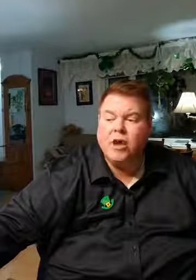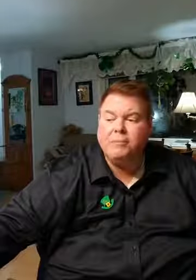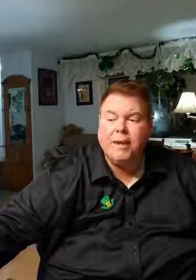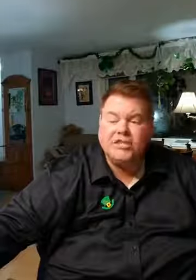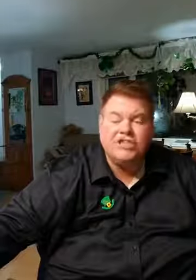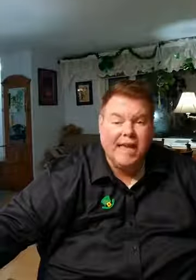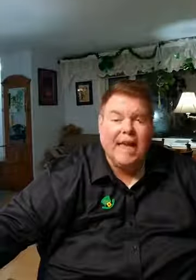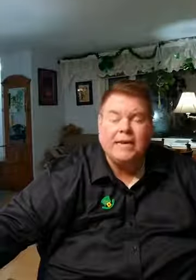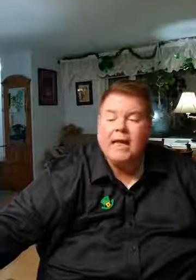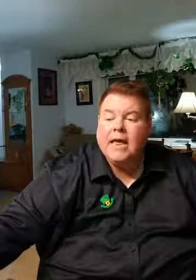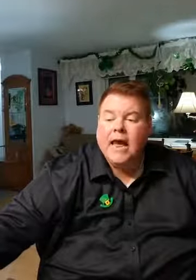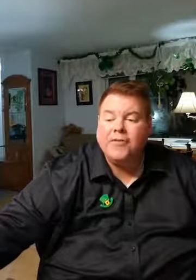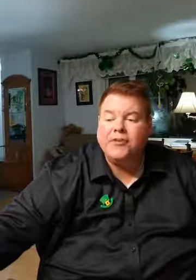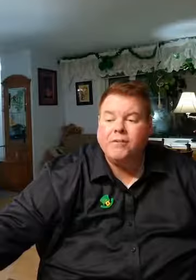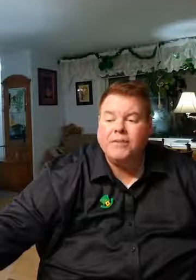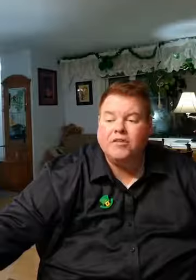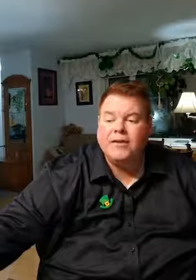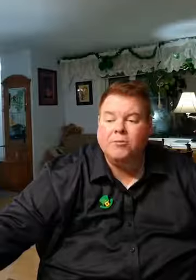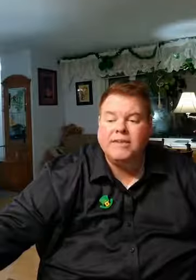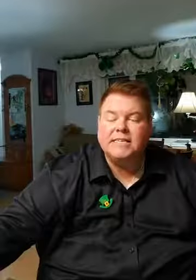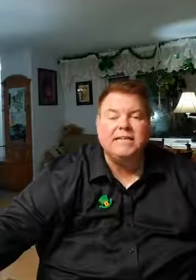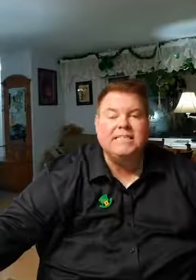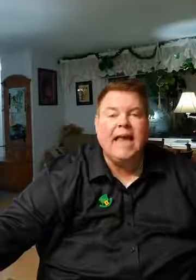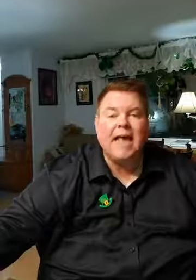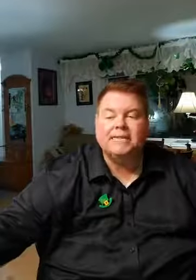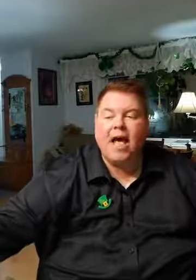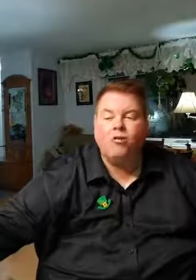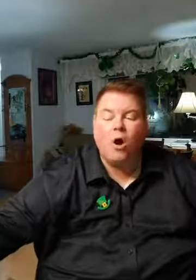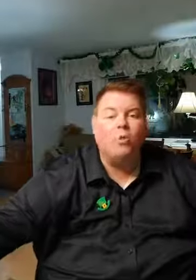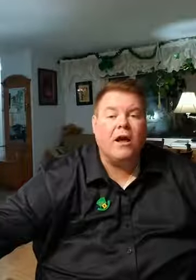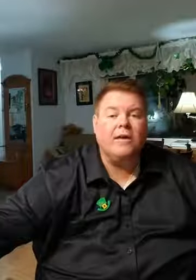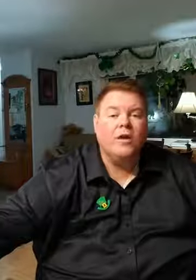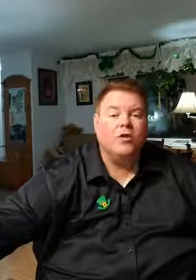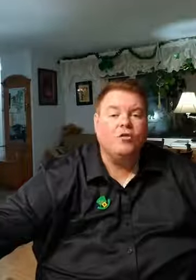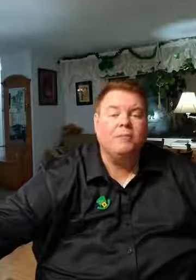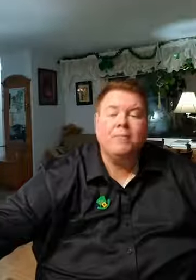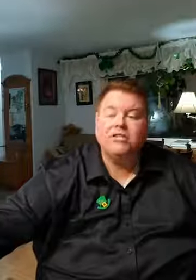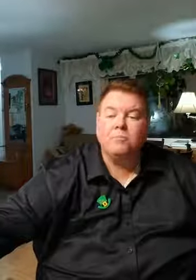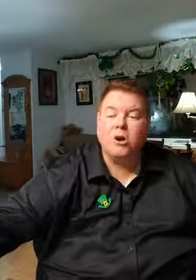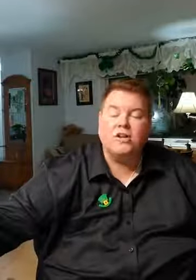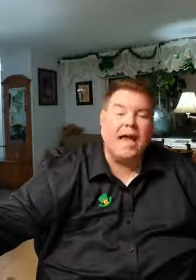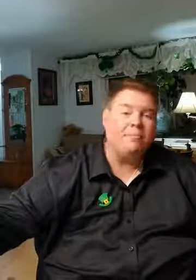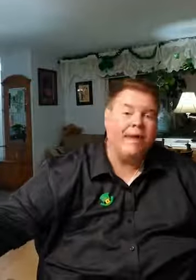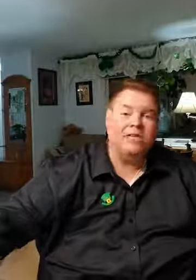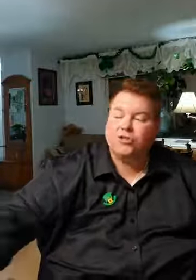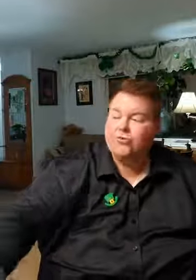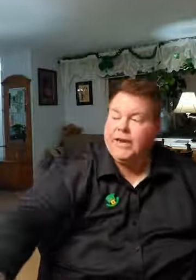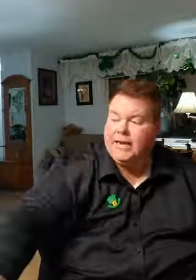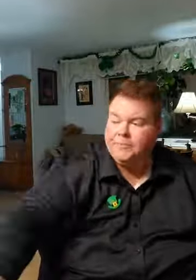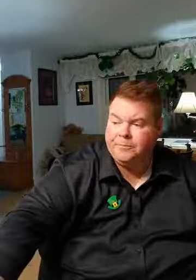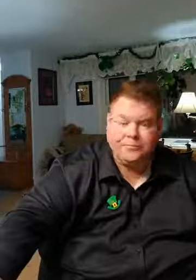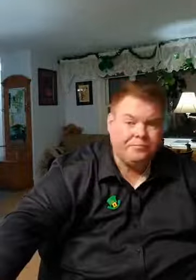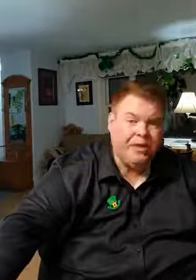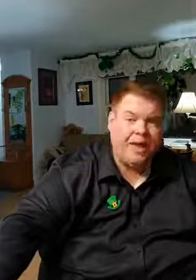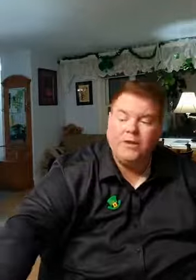page 10, at the top of page 10, when it says DS Alcoda, you could maybe just mark down page 3. And then if you go back